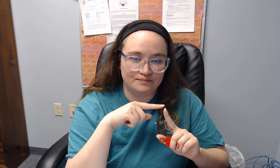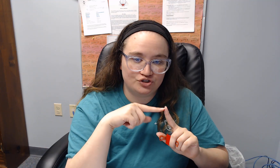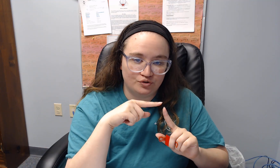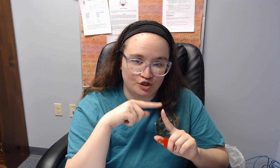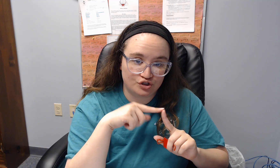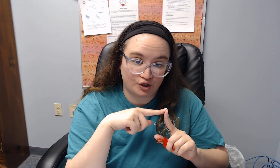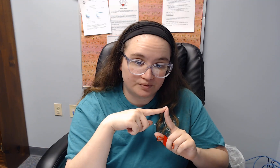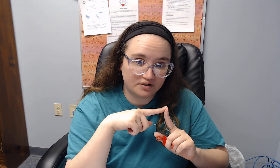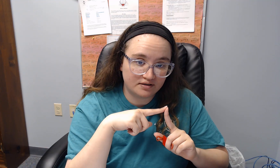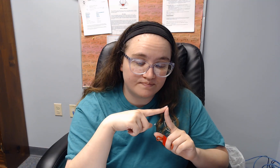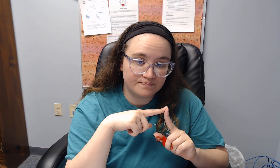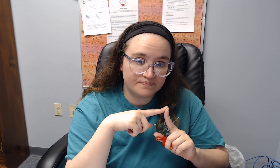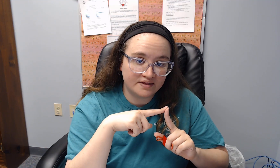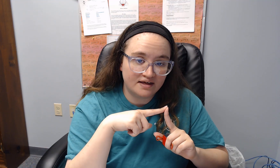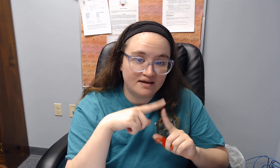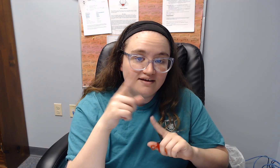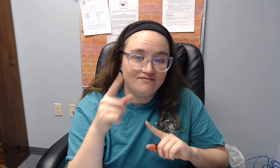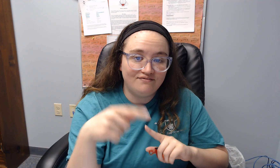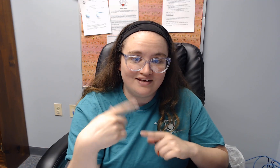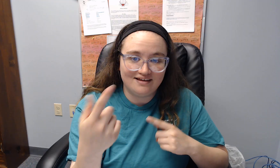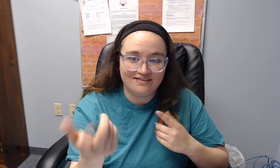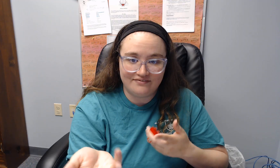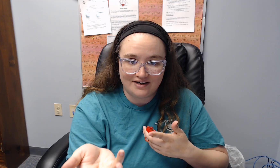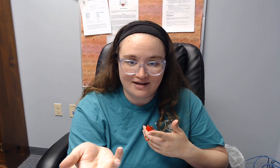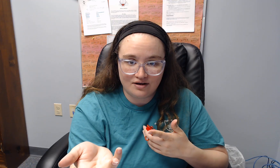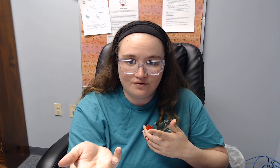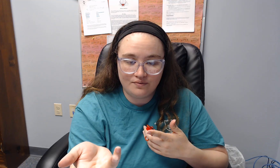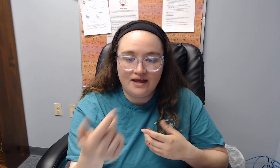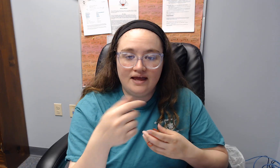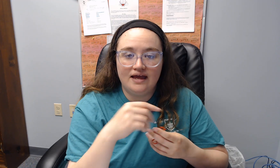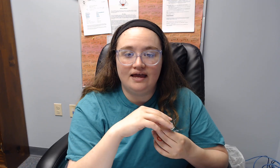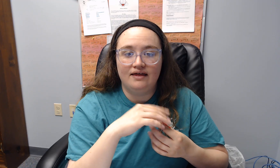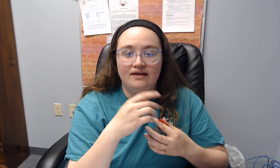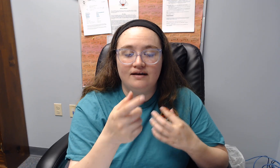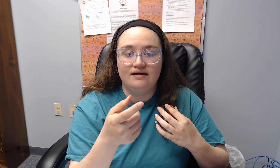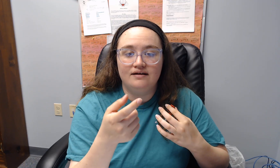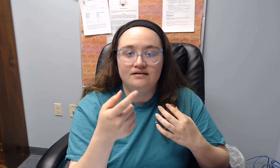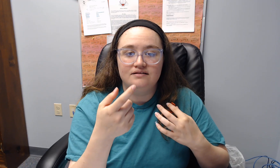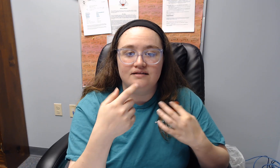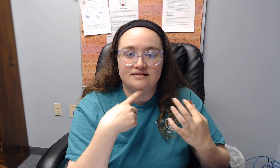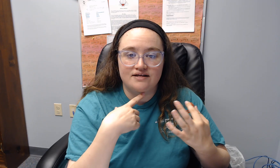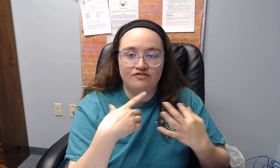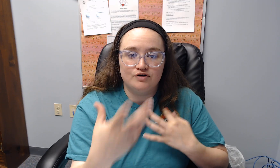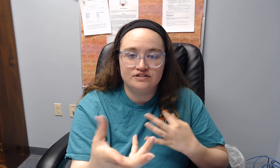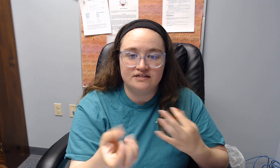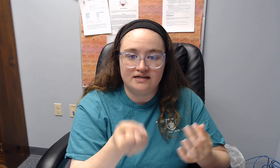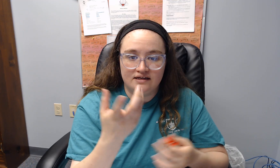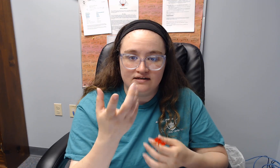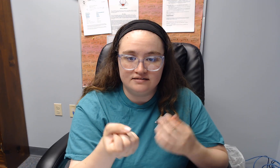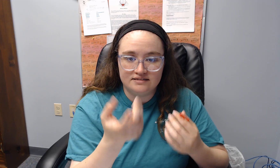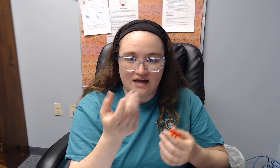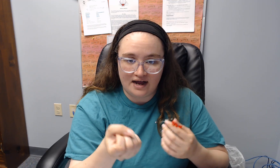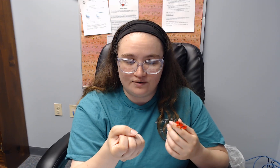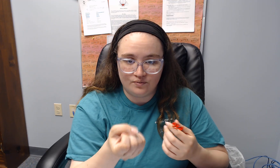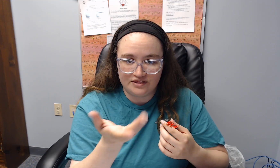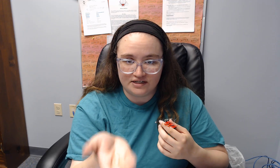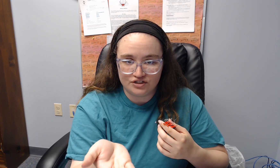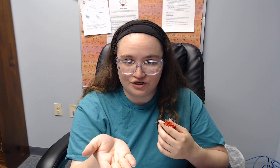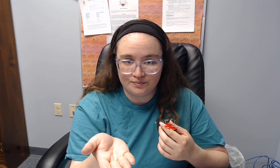an interpreter via the video. And the deaf person can sign with the interpreter